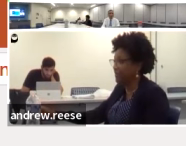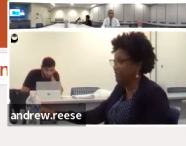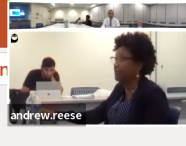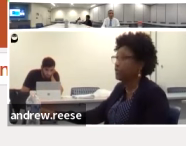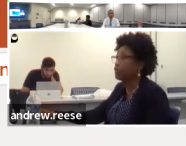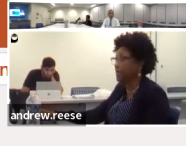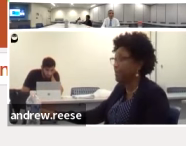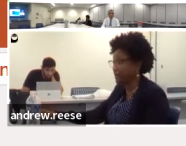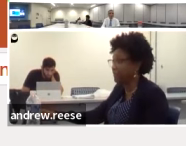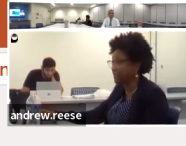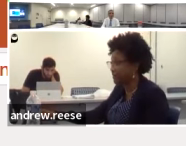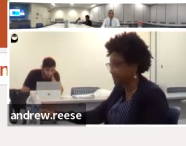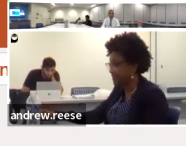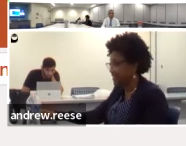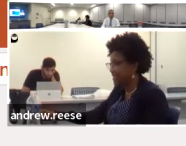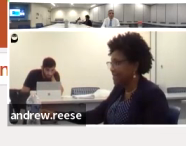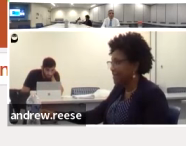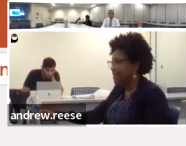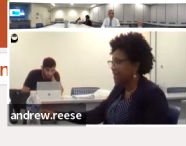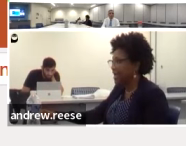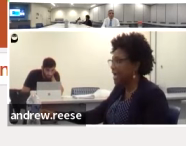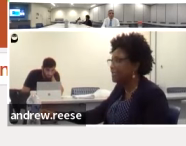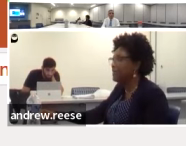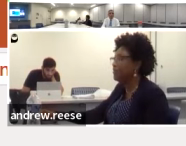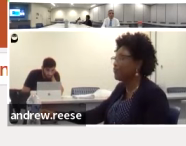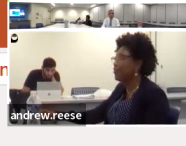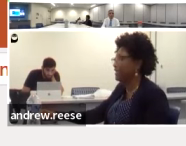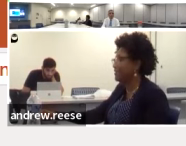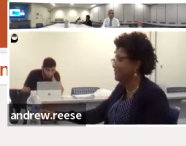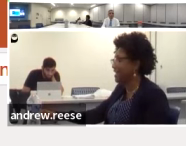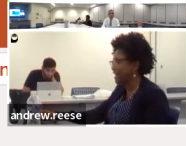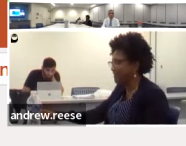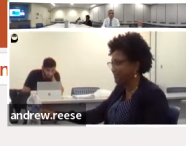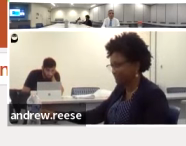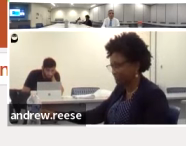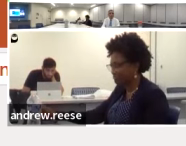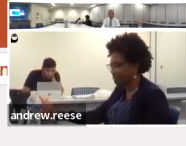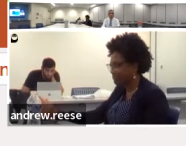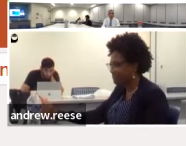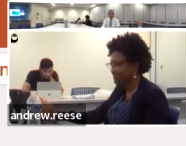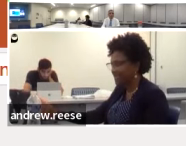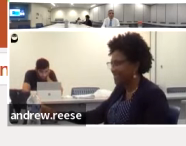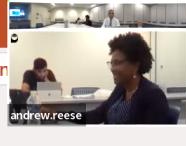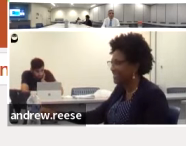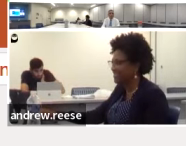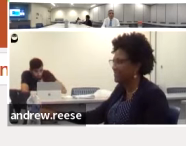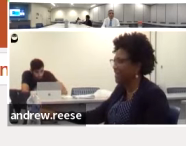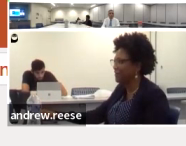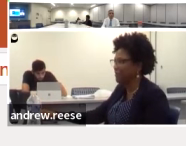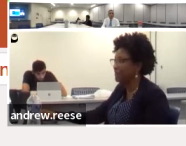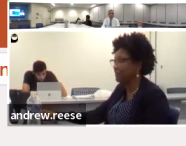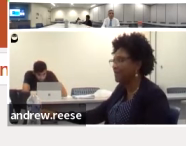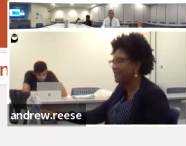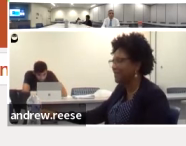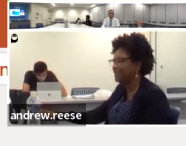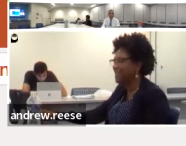self-actualization. They feel so good about themselves. Enhancement of quality of life. This still cannot